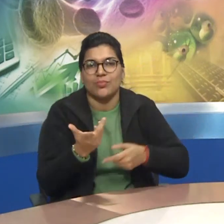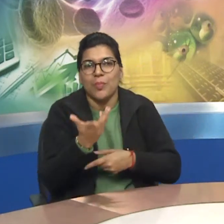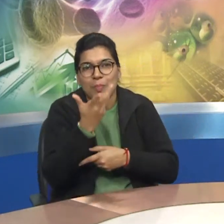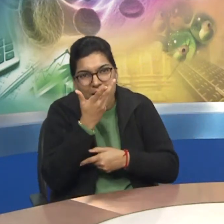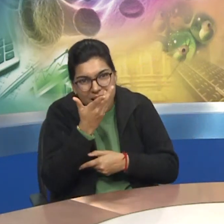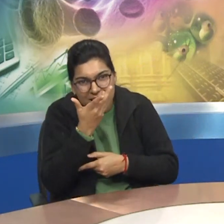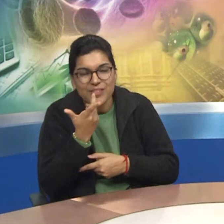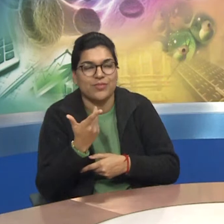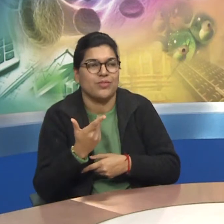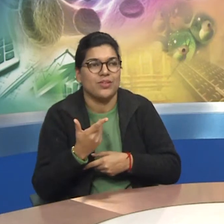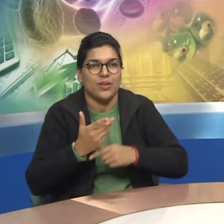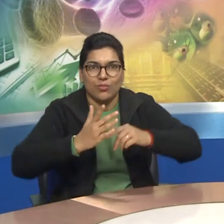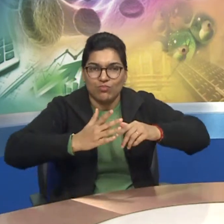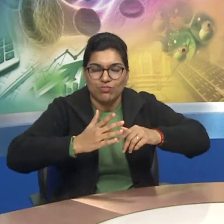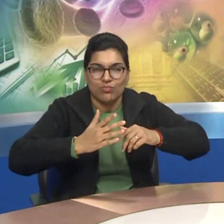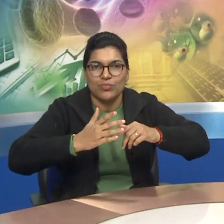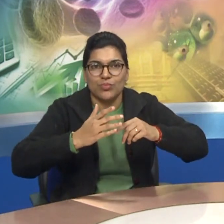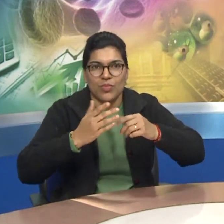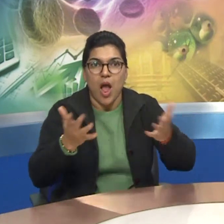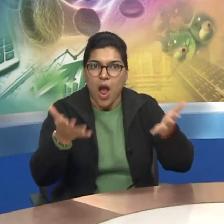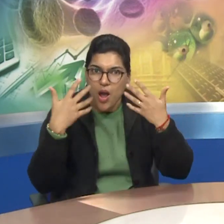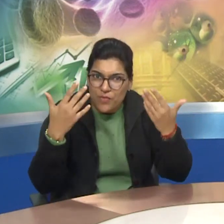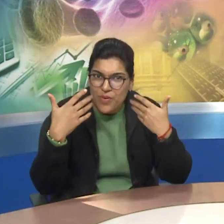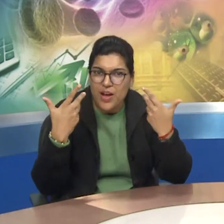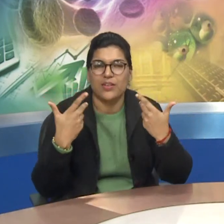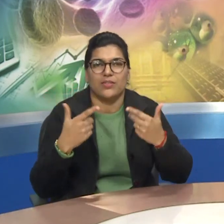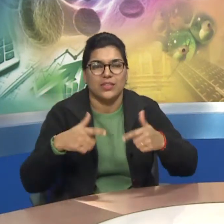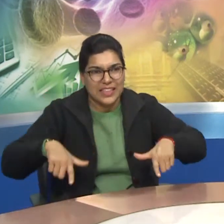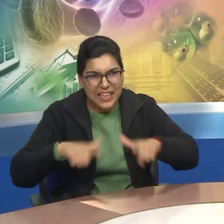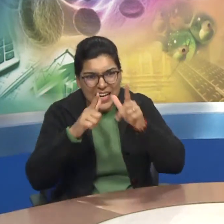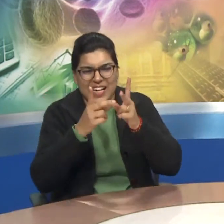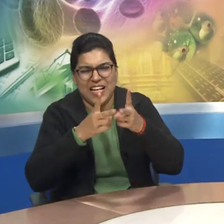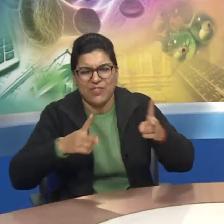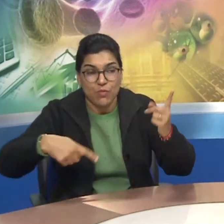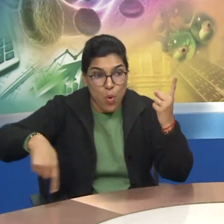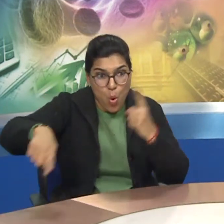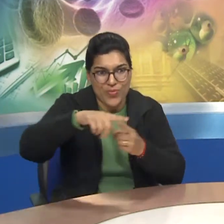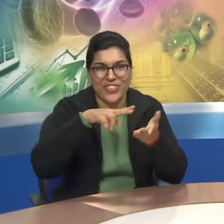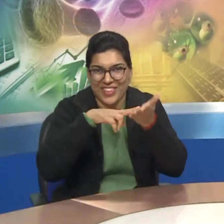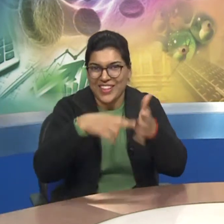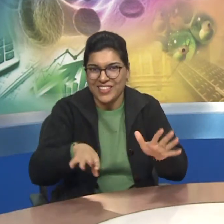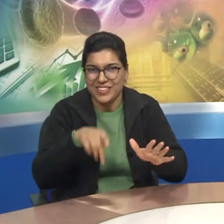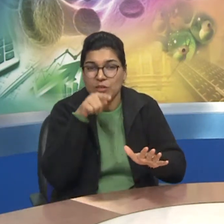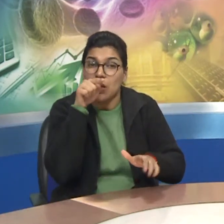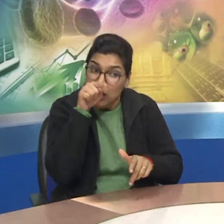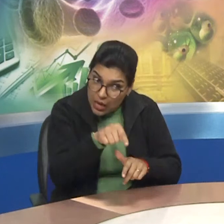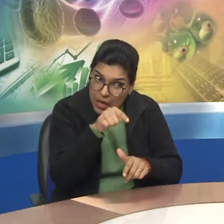Earth Day is celebrated to make people appreciate the Earth's natural environment